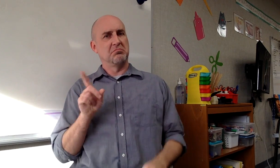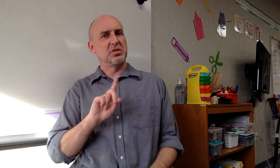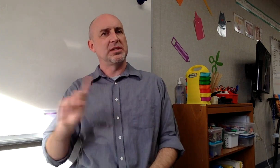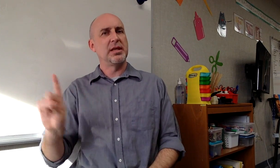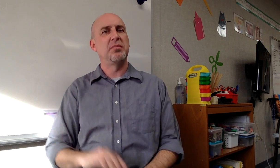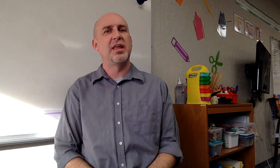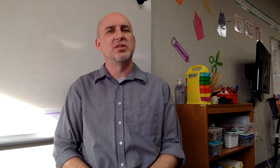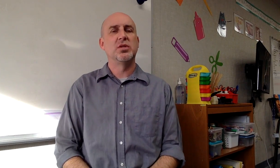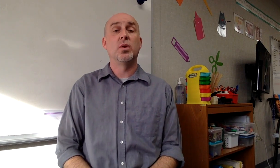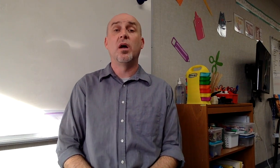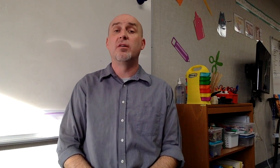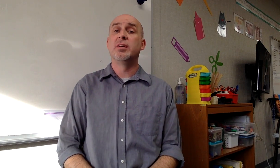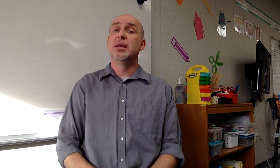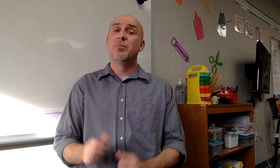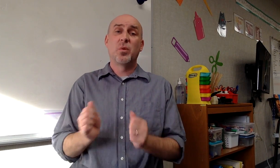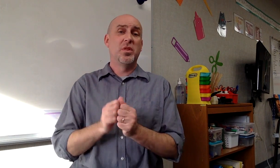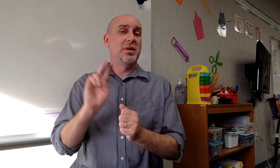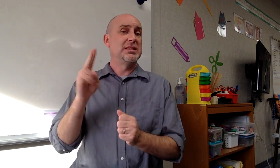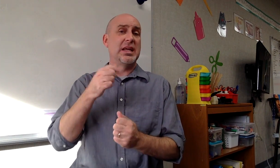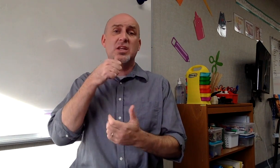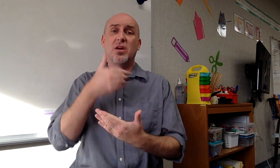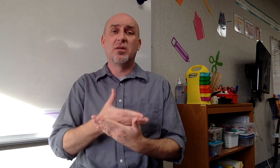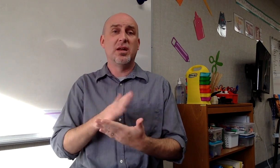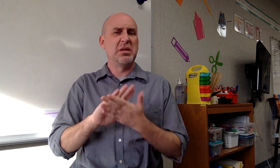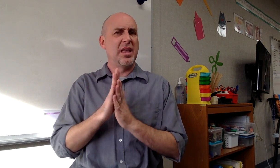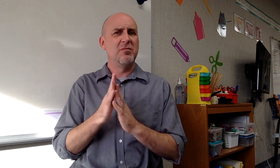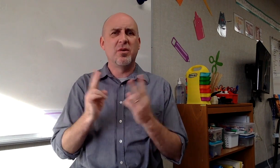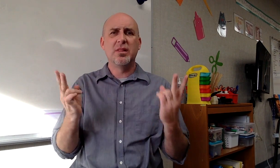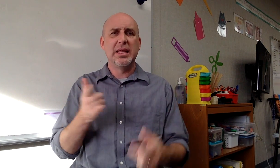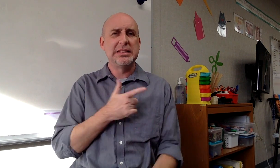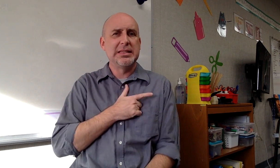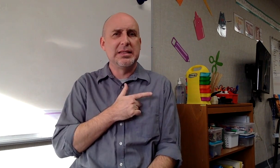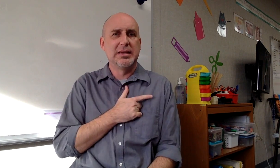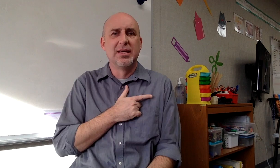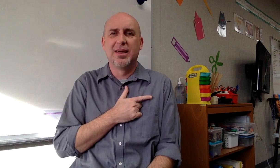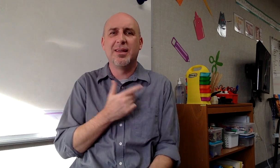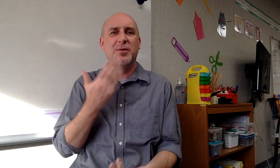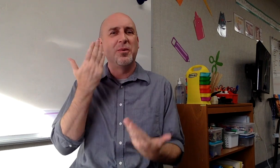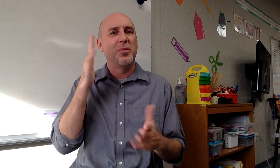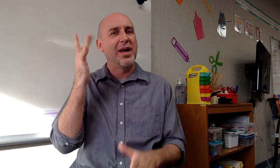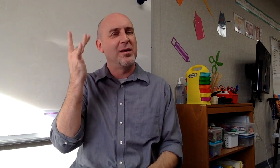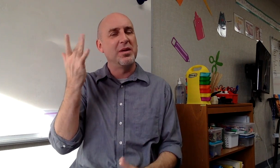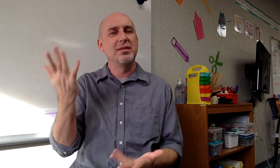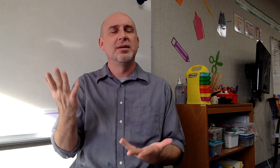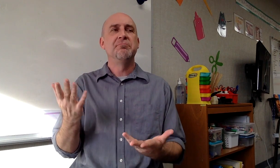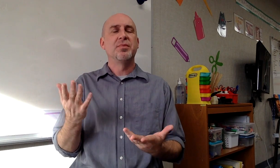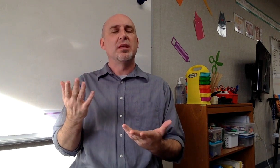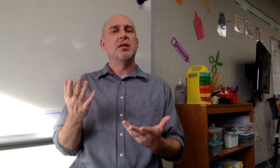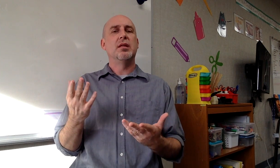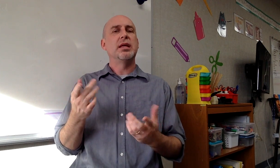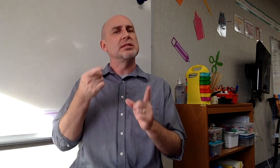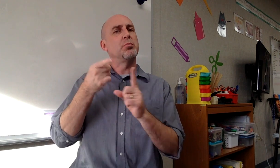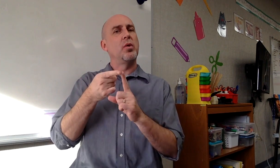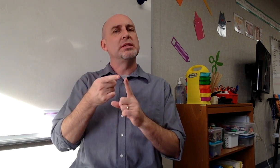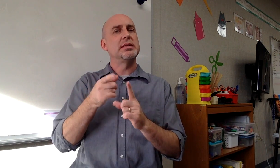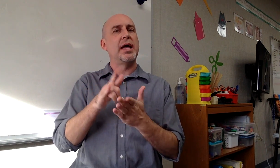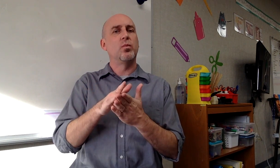She accepted that, and she went off. With my second daughter, I became very lazy. I don't know why, but I guess the point is that we're